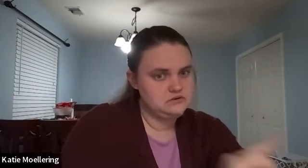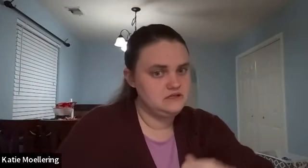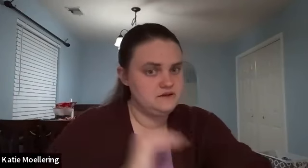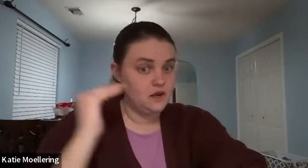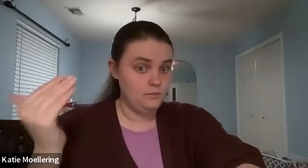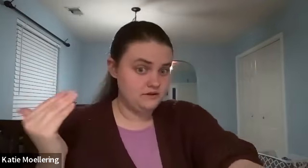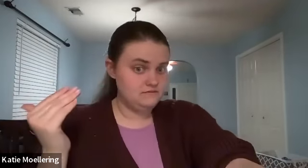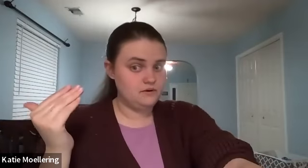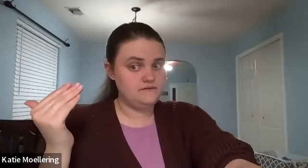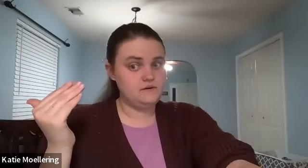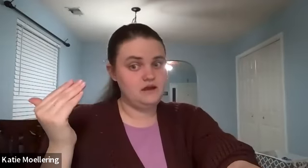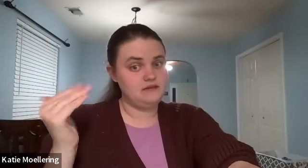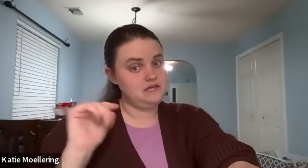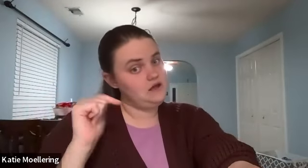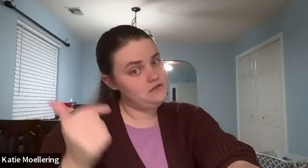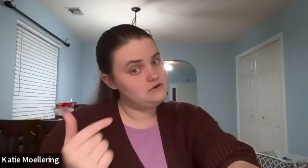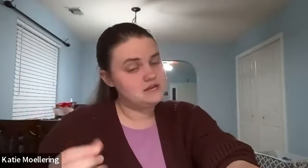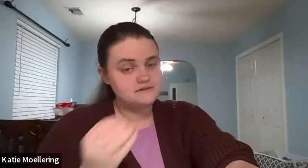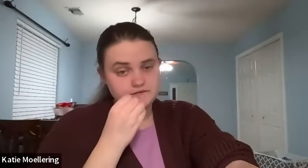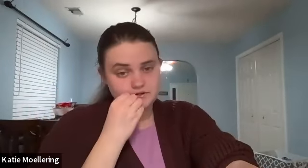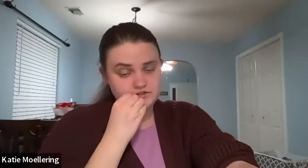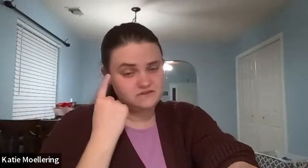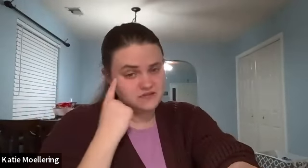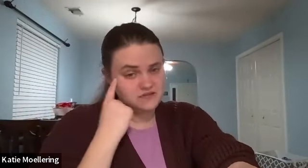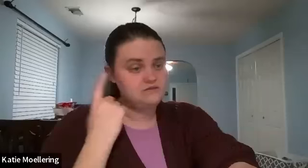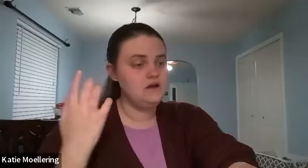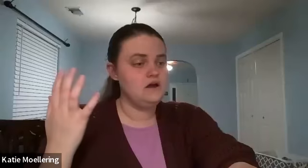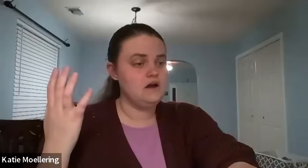leave it open for if you have any other types of food you can think of,